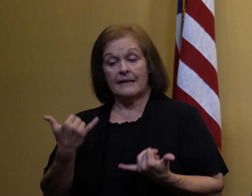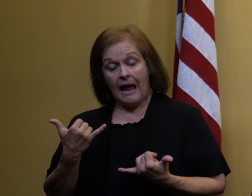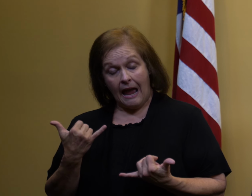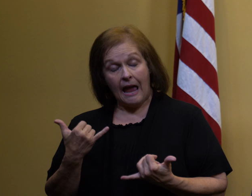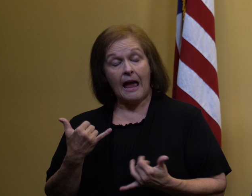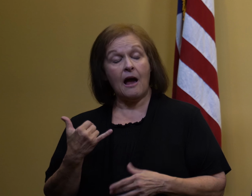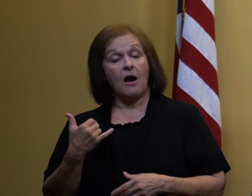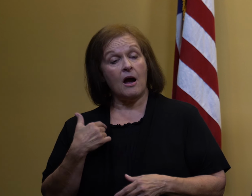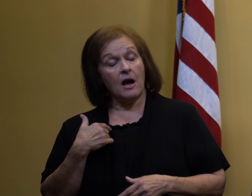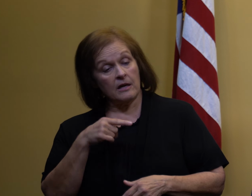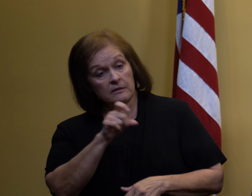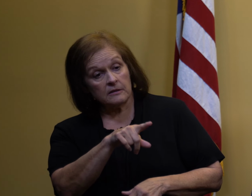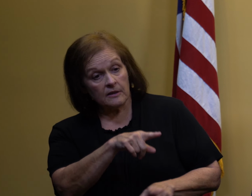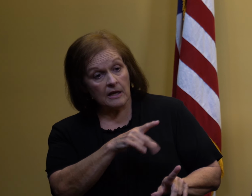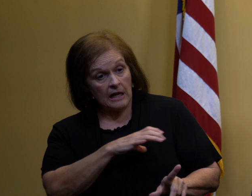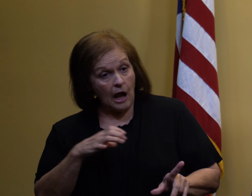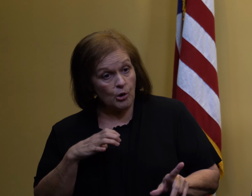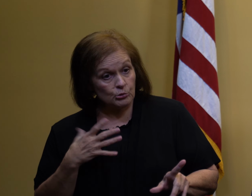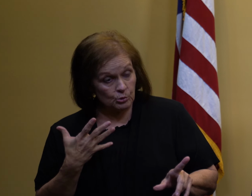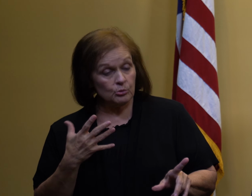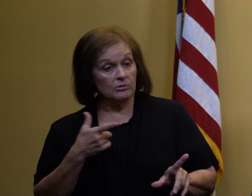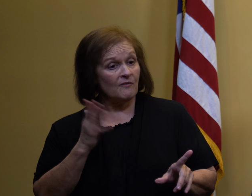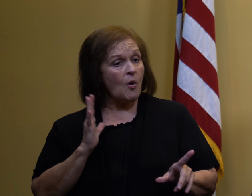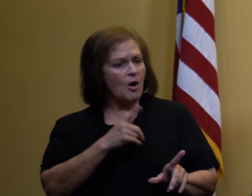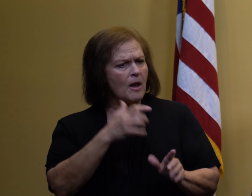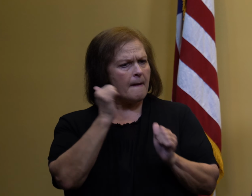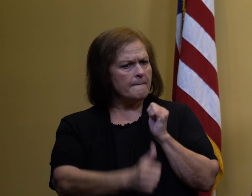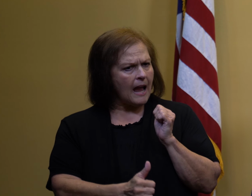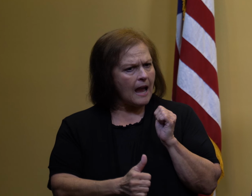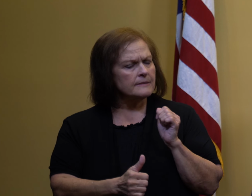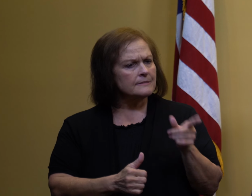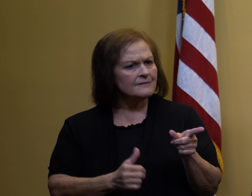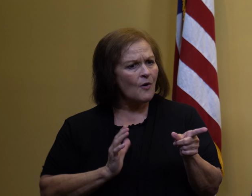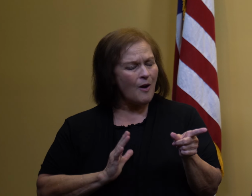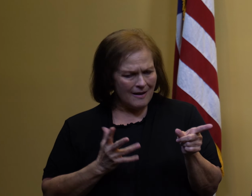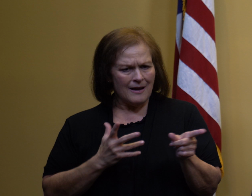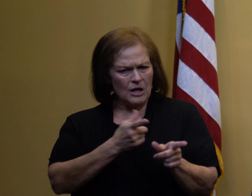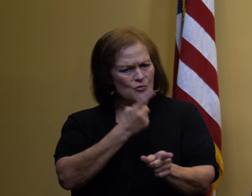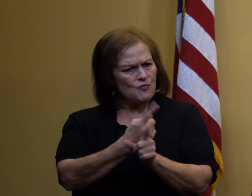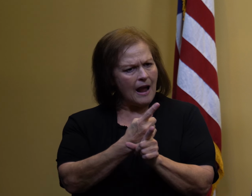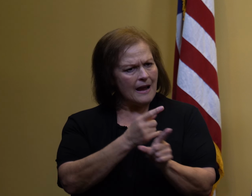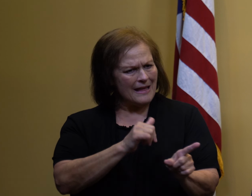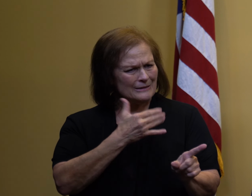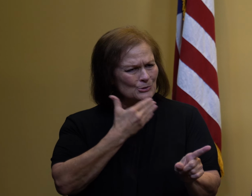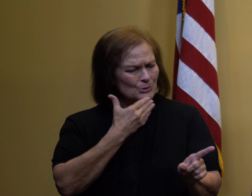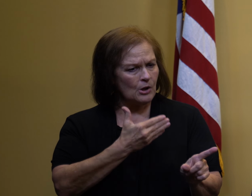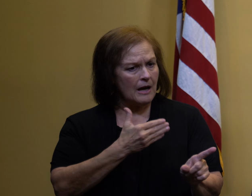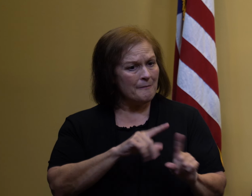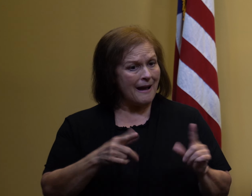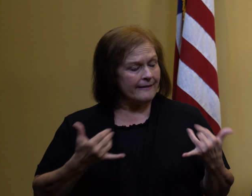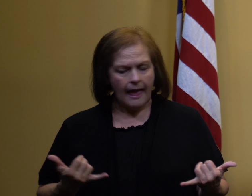I served on, that passed legislation on the front end, we got it right. We definitely got it better than where we are right